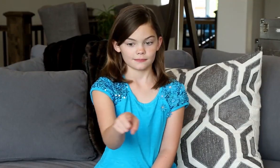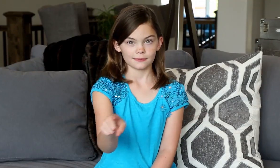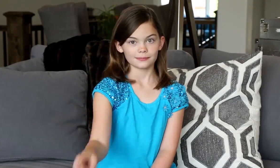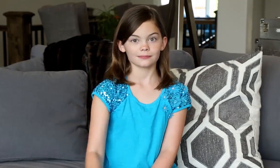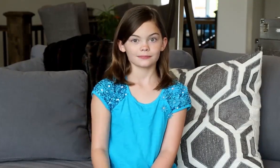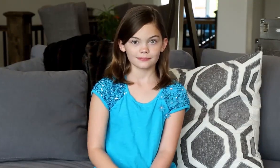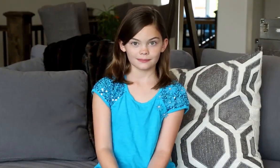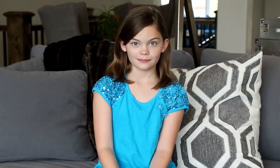They.